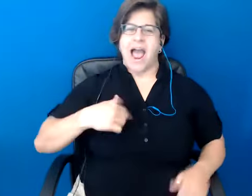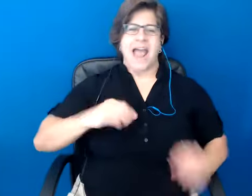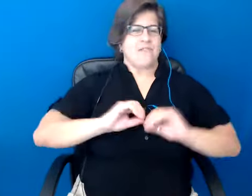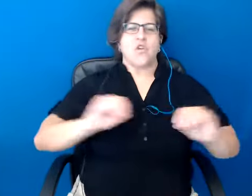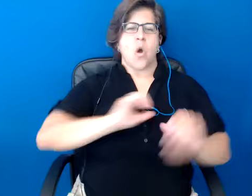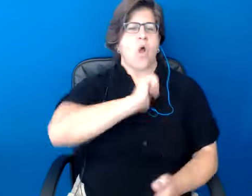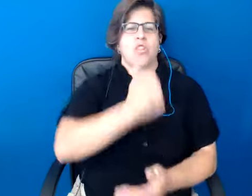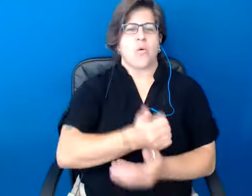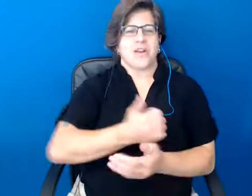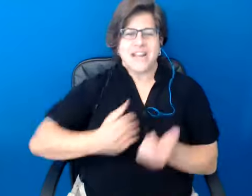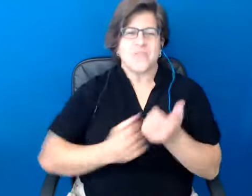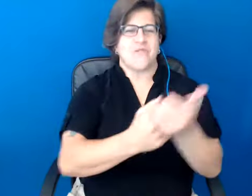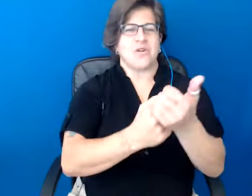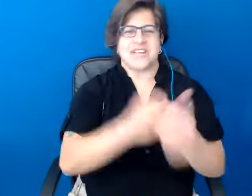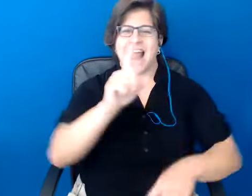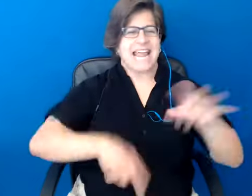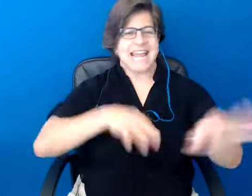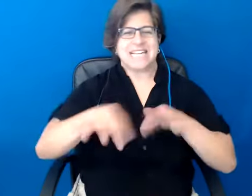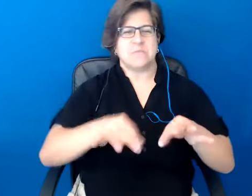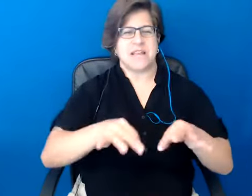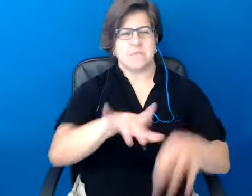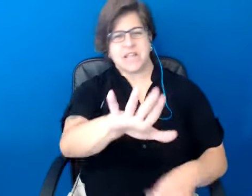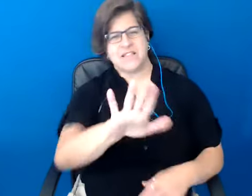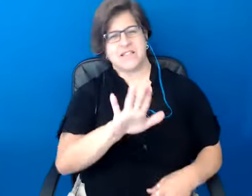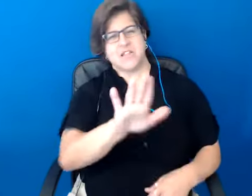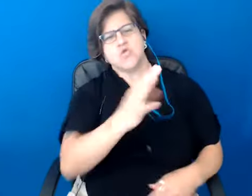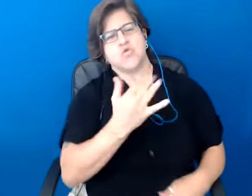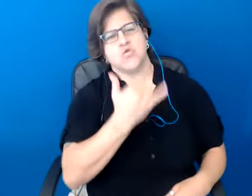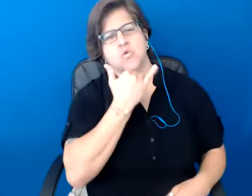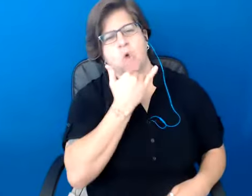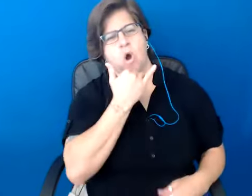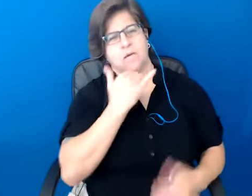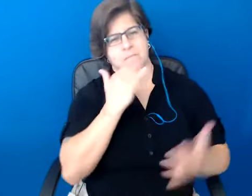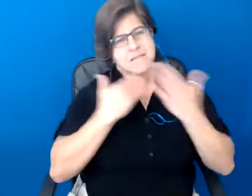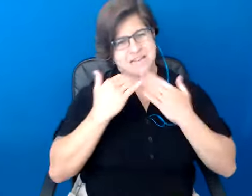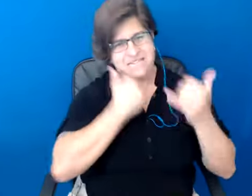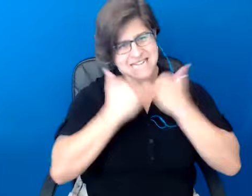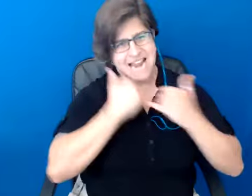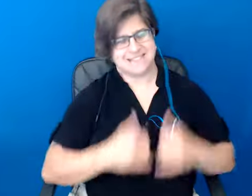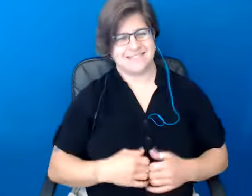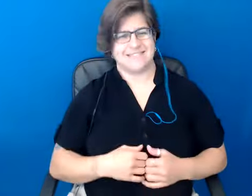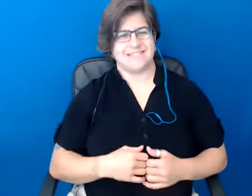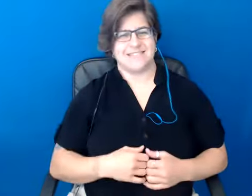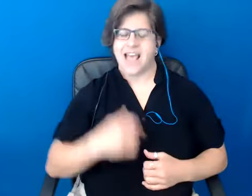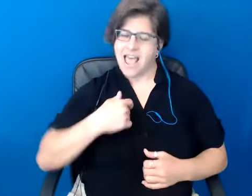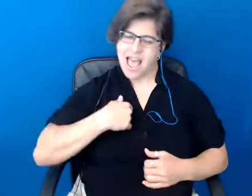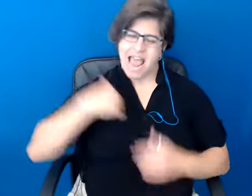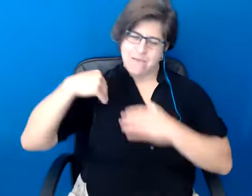have no authority to enforce them and explain to you how wrong you are. I have to accept